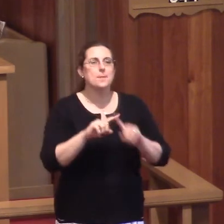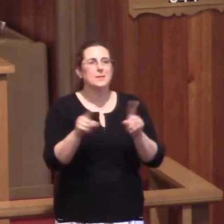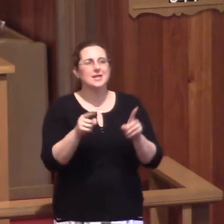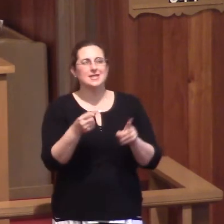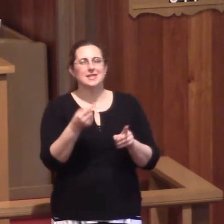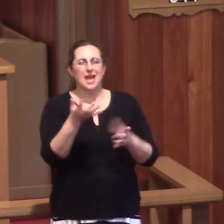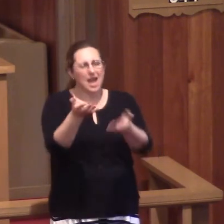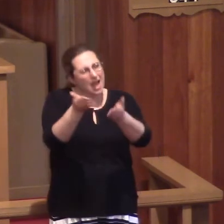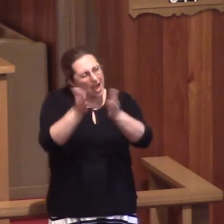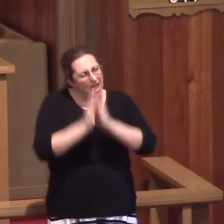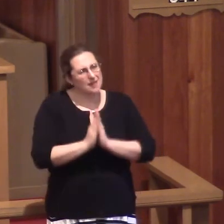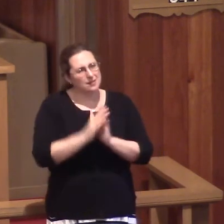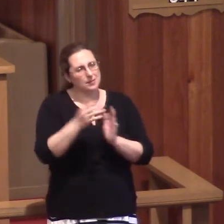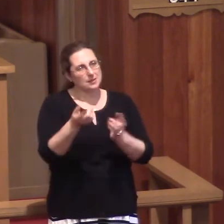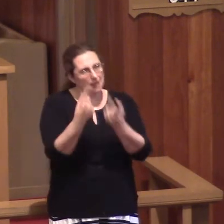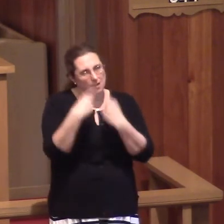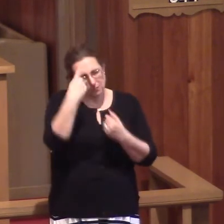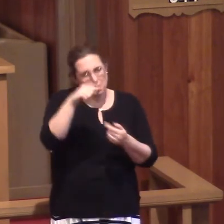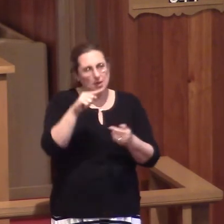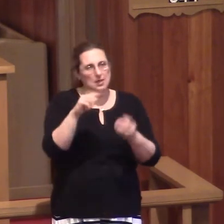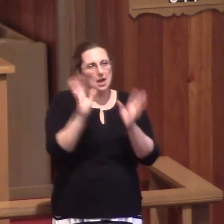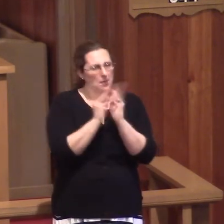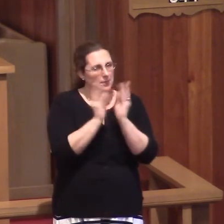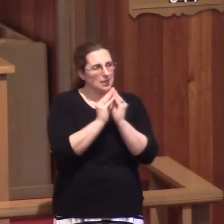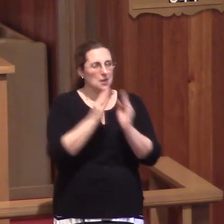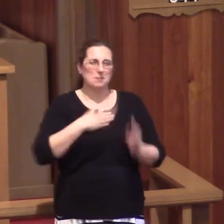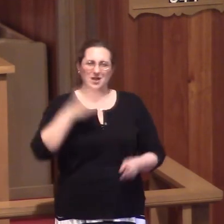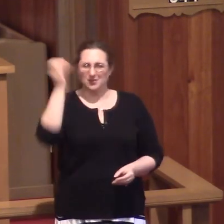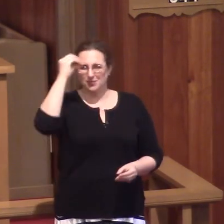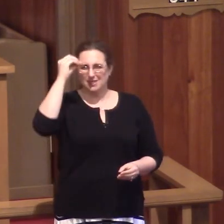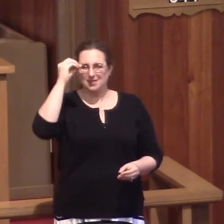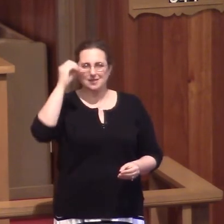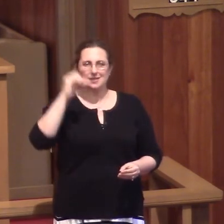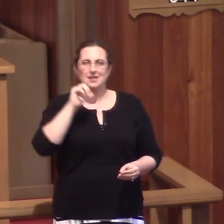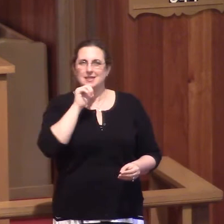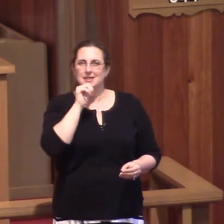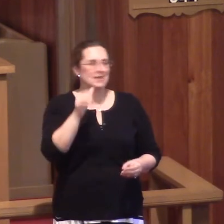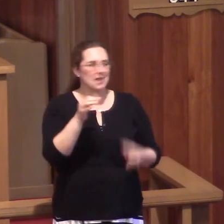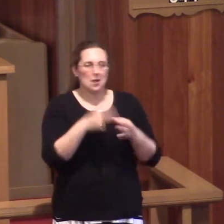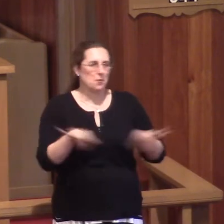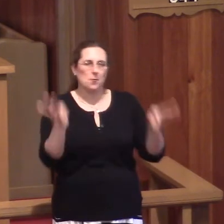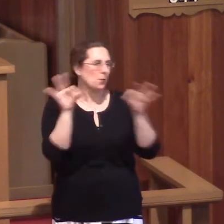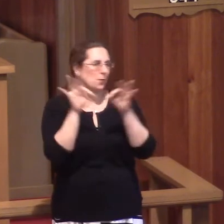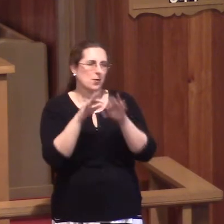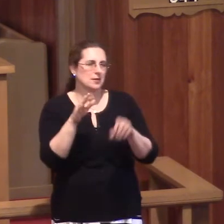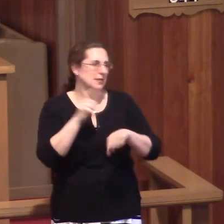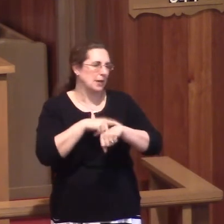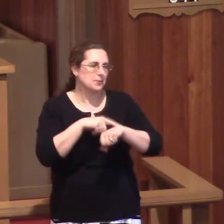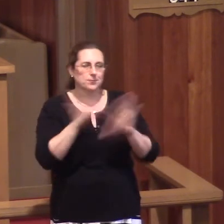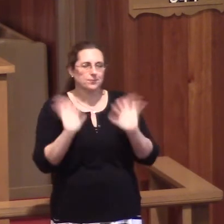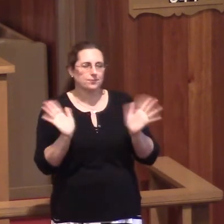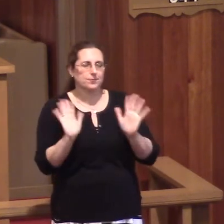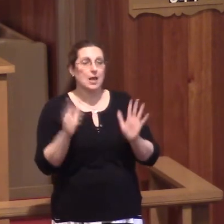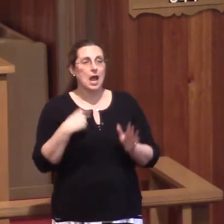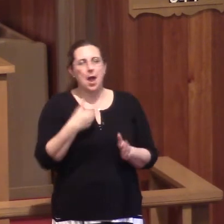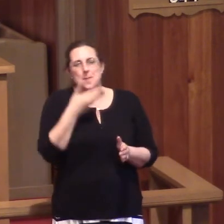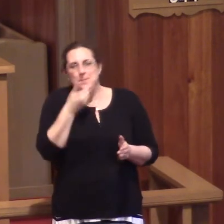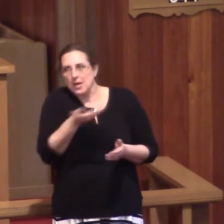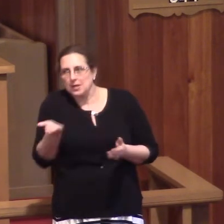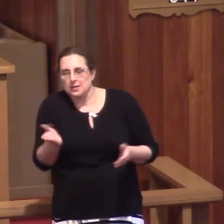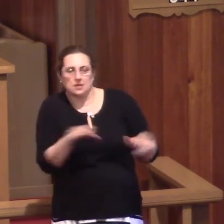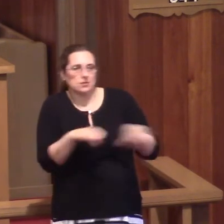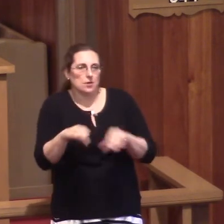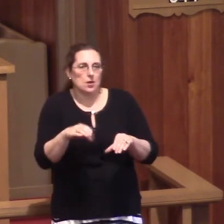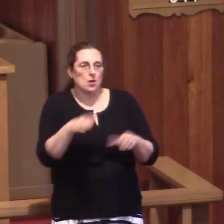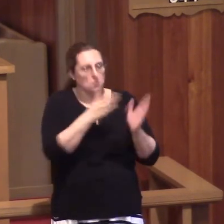asking me to come for a meeting In my opinion was not worth my time. I had better things to do in